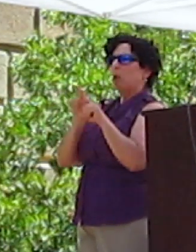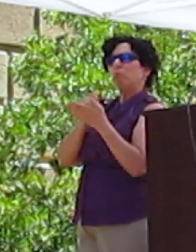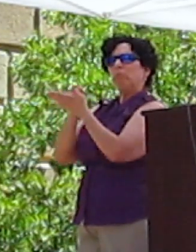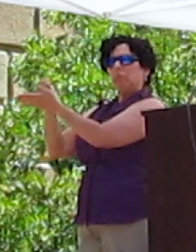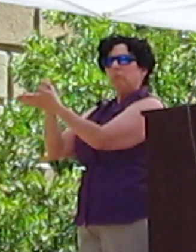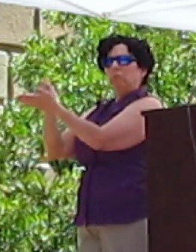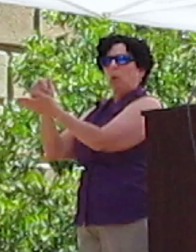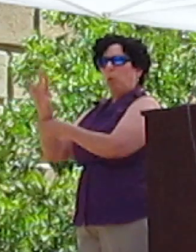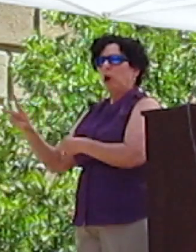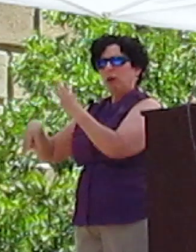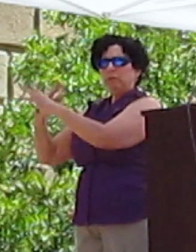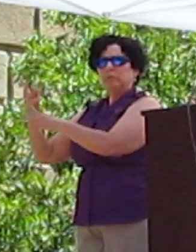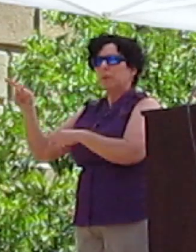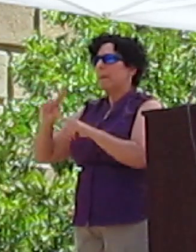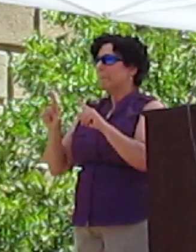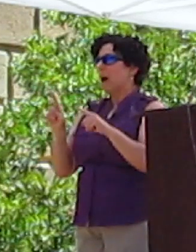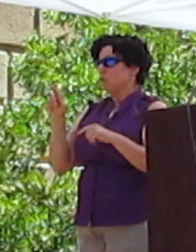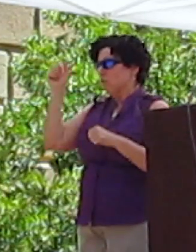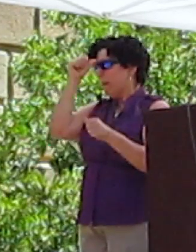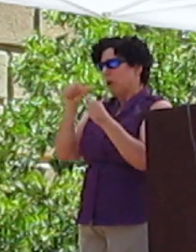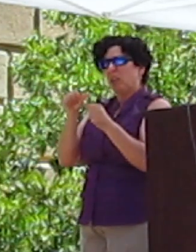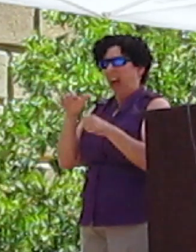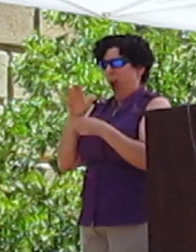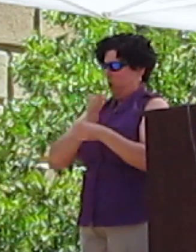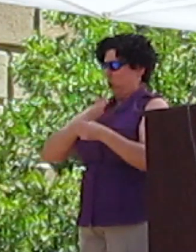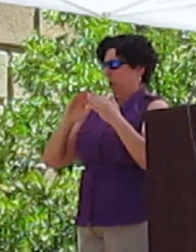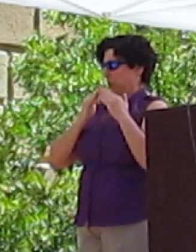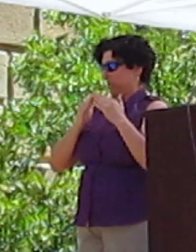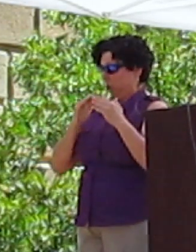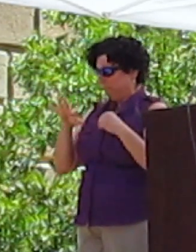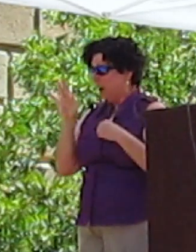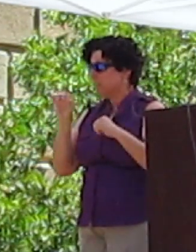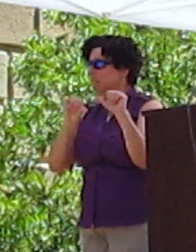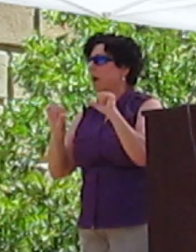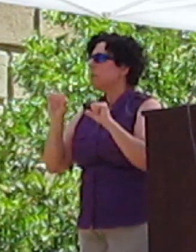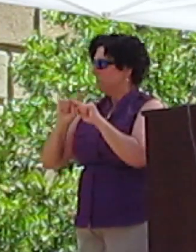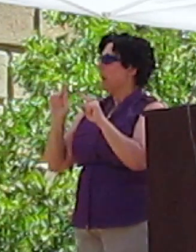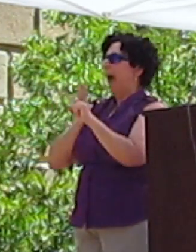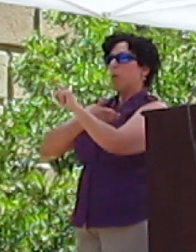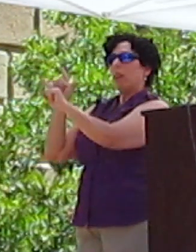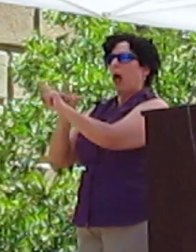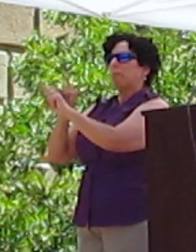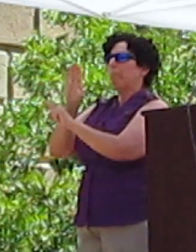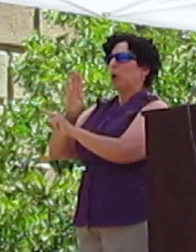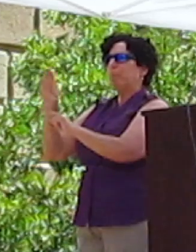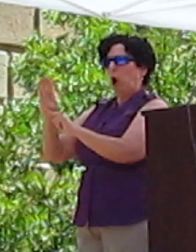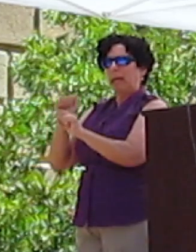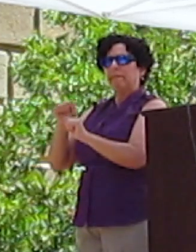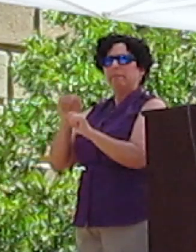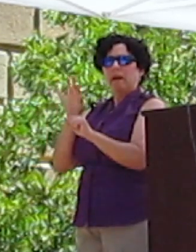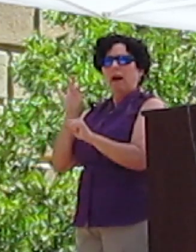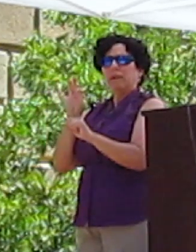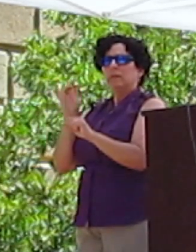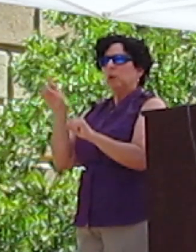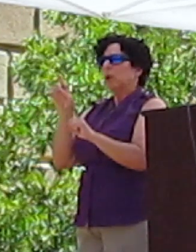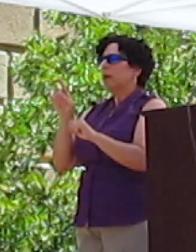to find science, but our own Burton Bar is full of it. The 4th floor Makerspace Mach 1 has coding classes, places to fly